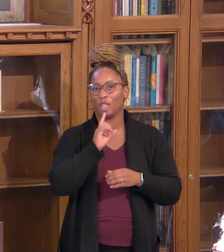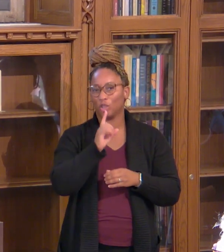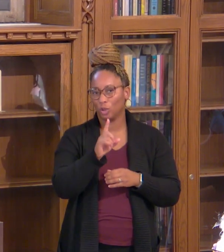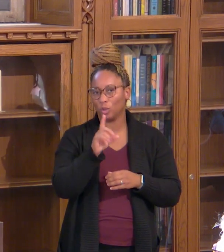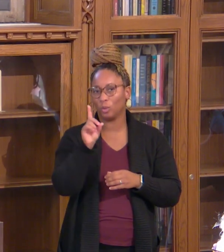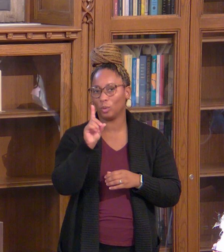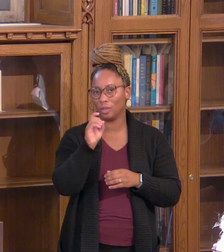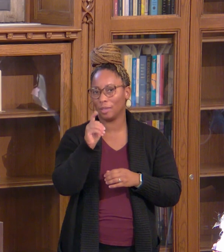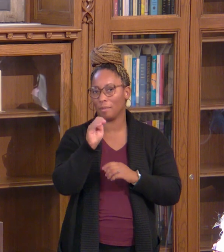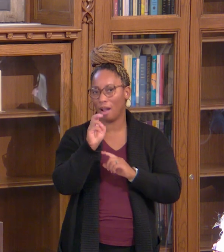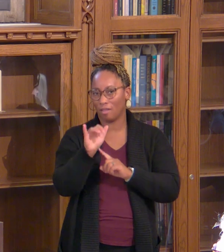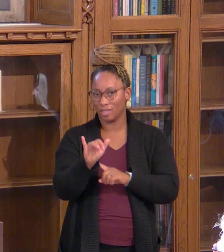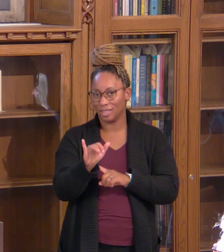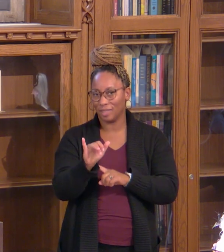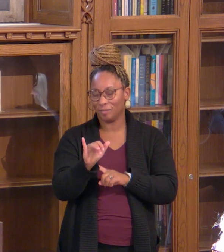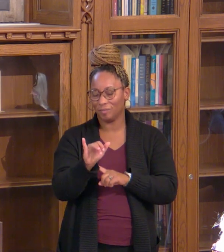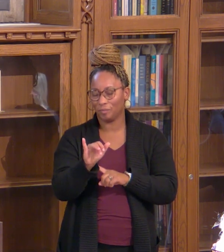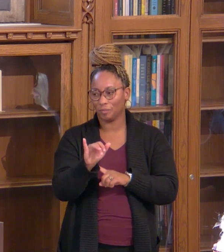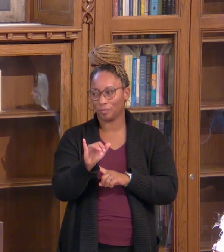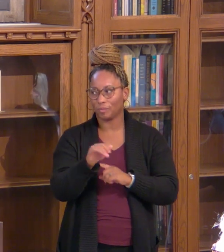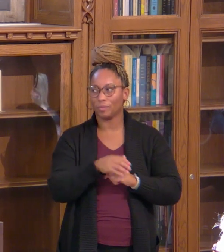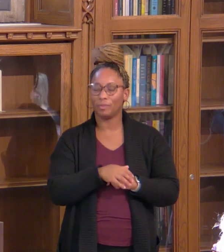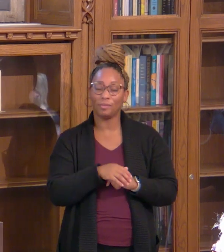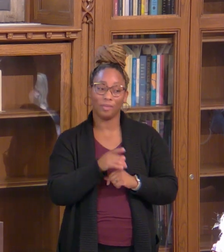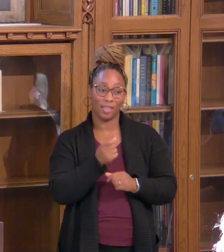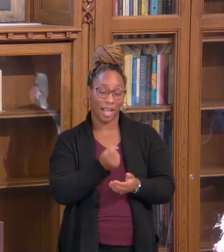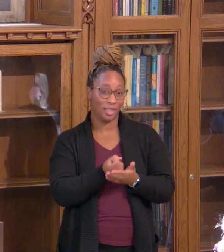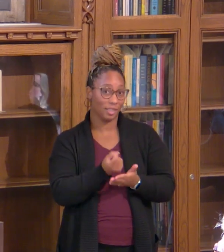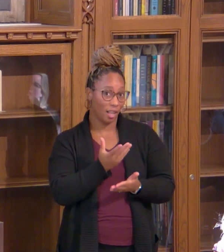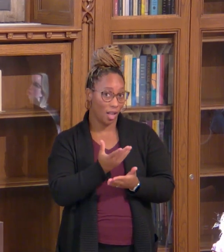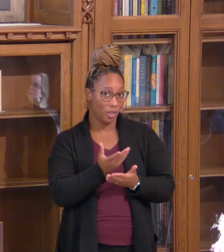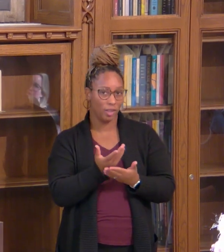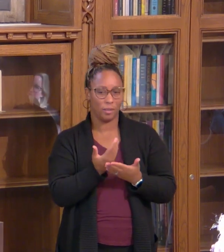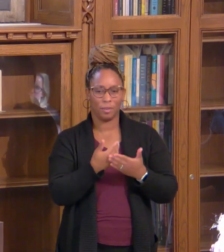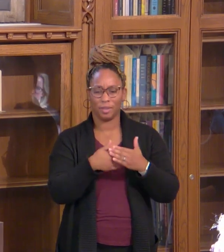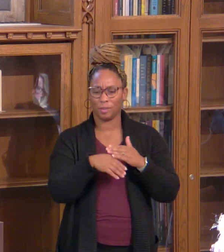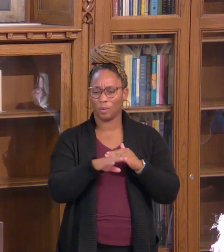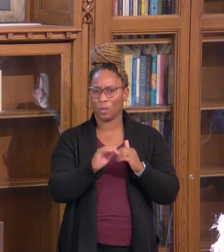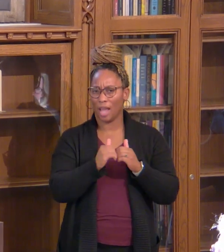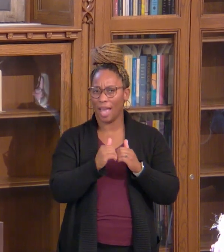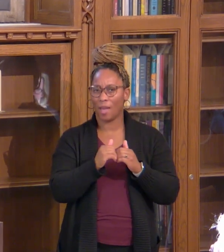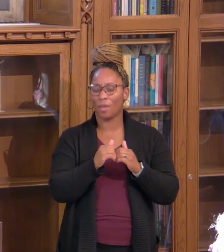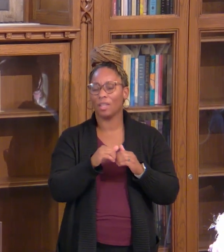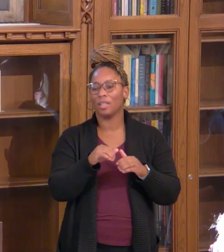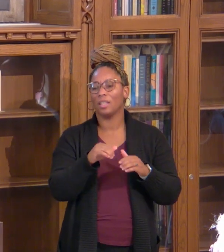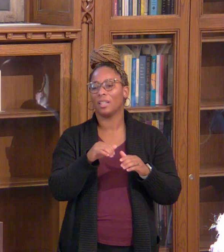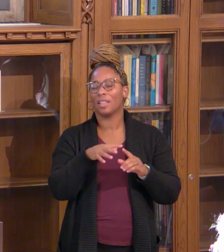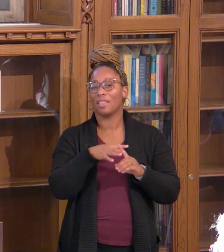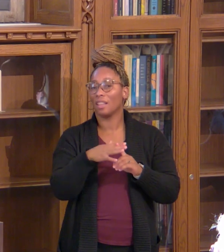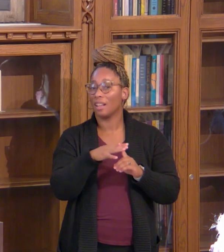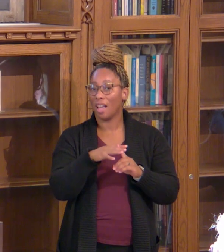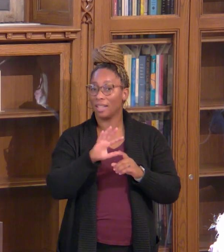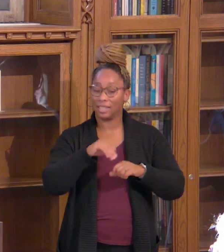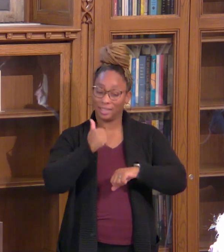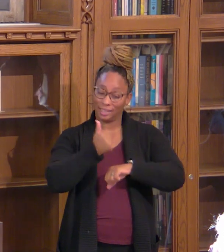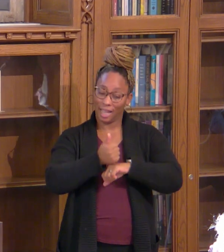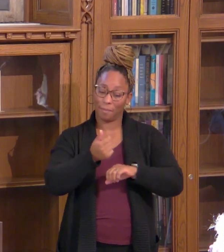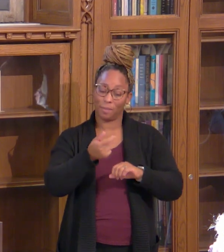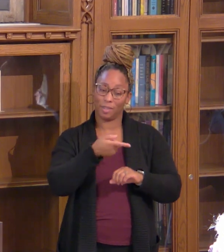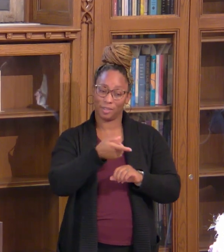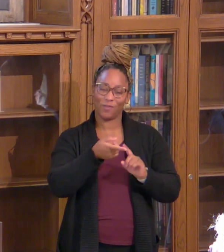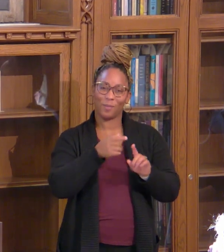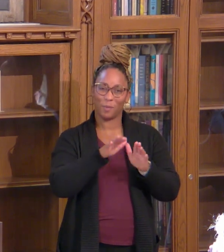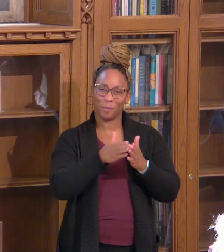democracy it is a scholarship that is born out of the context established by From Slavery